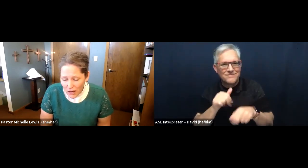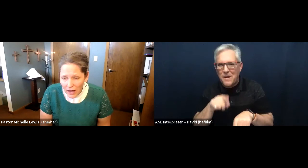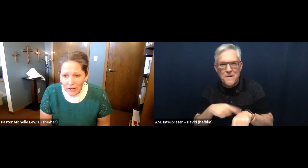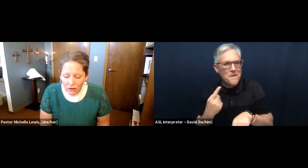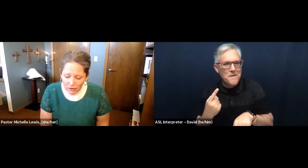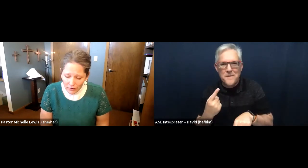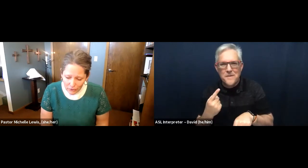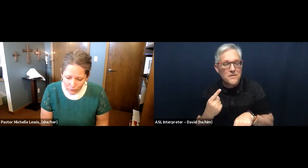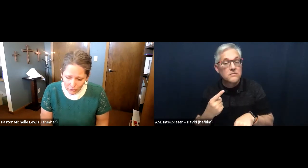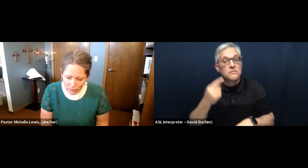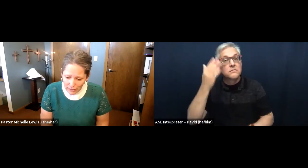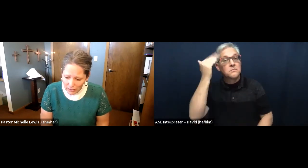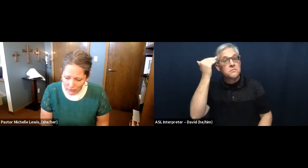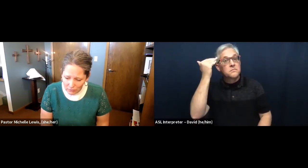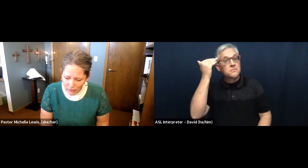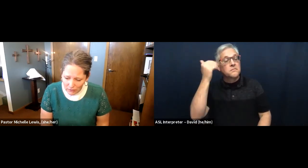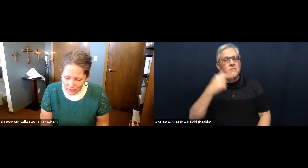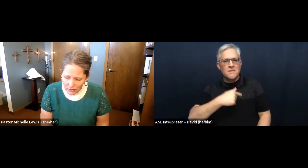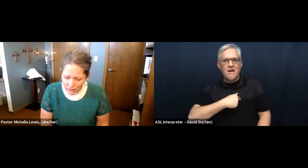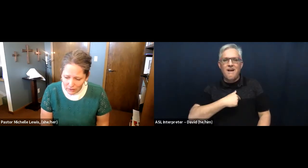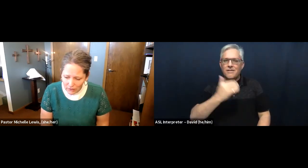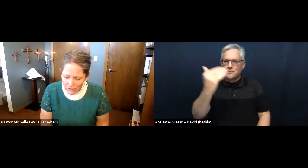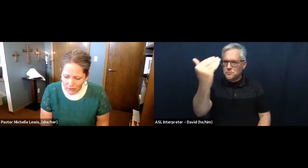because I call you by name.